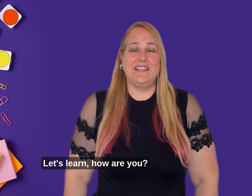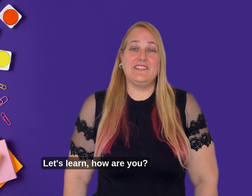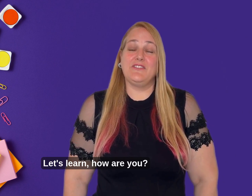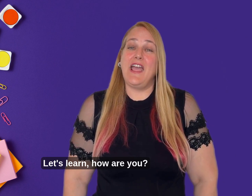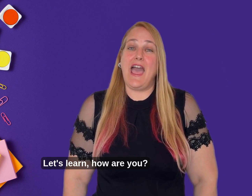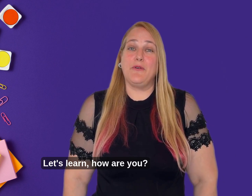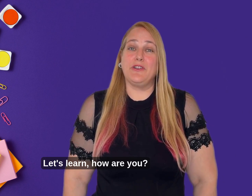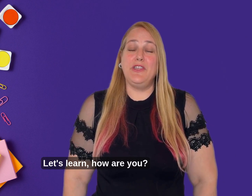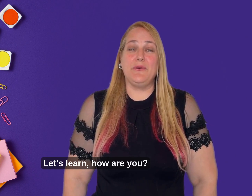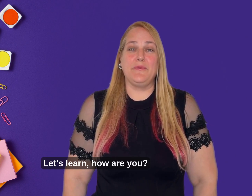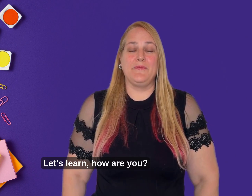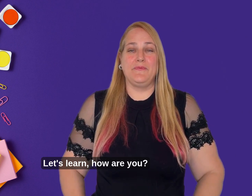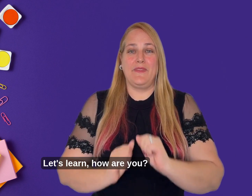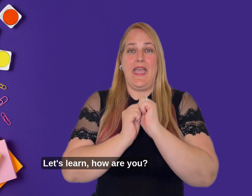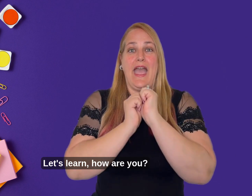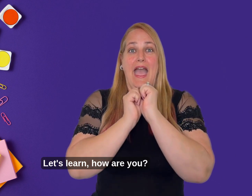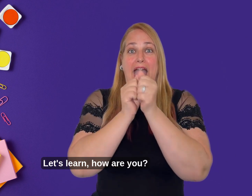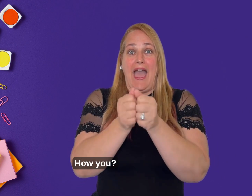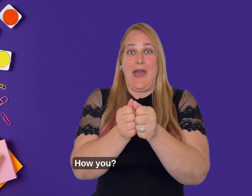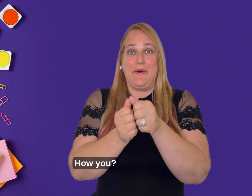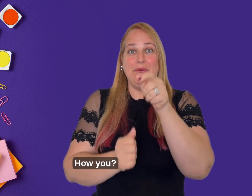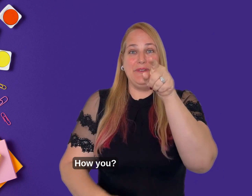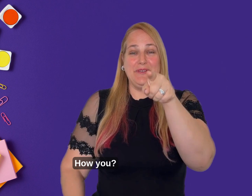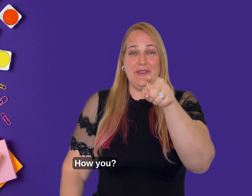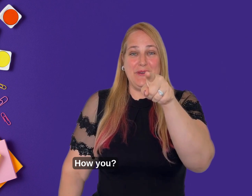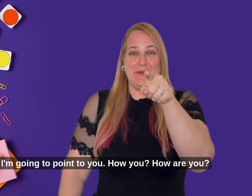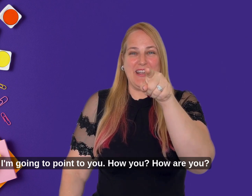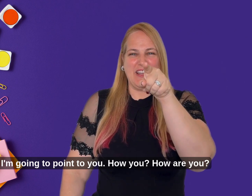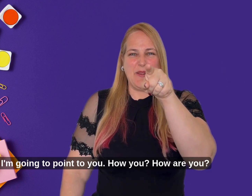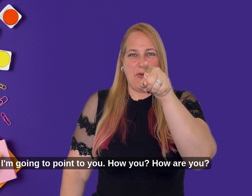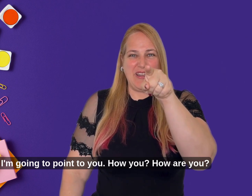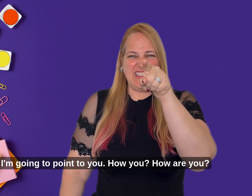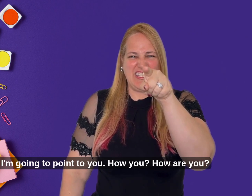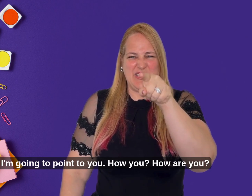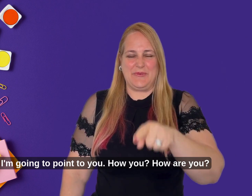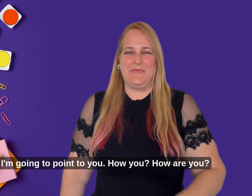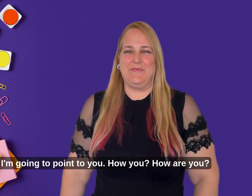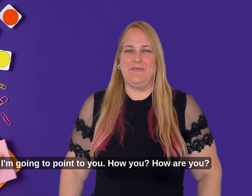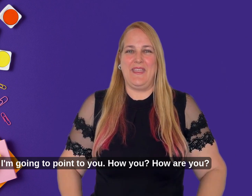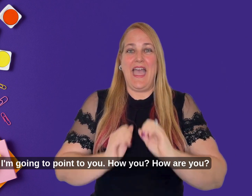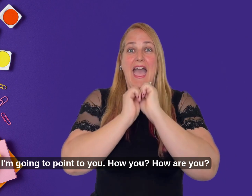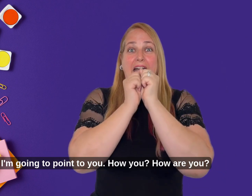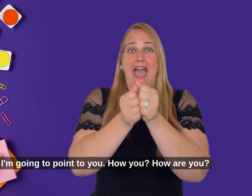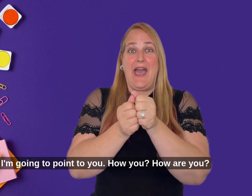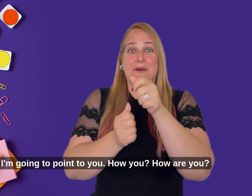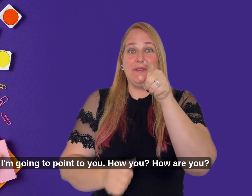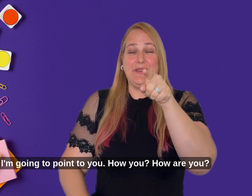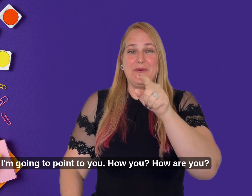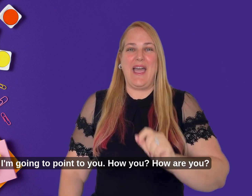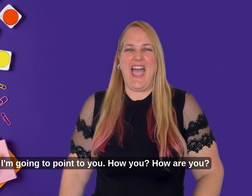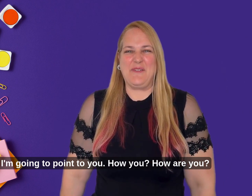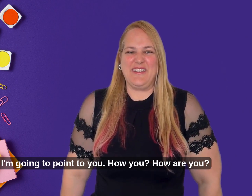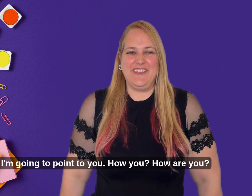Let's learn how are you? How you? And I'm going to point to you. How are you? How are you?